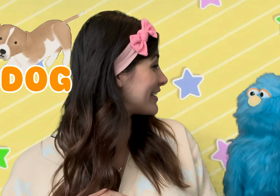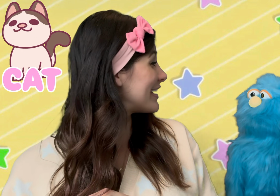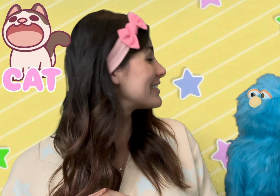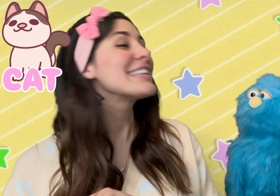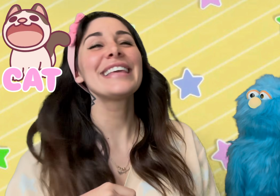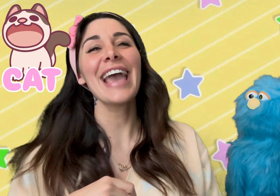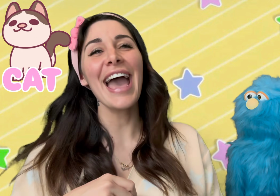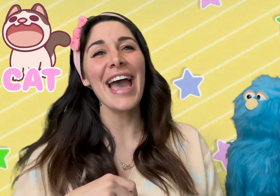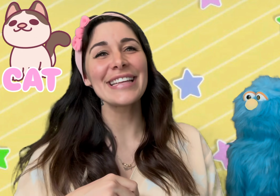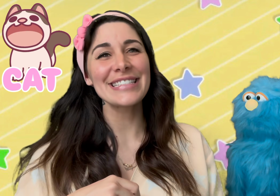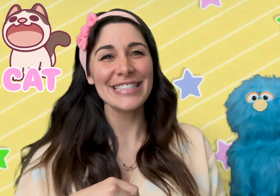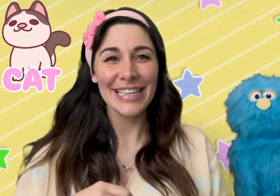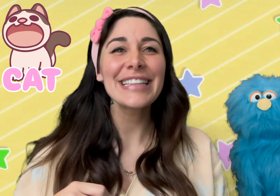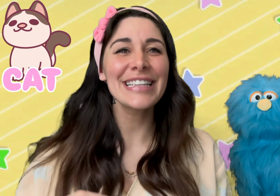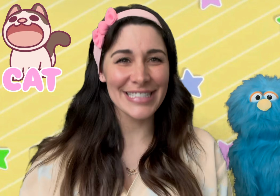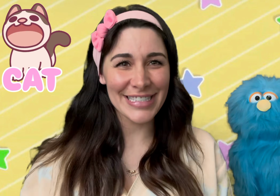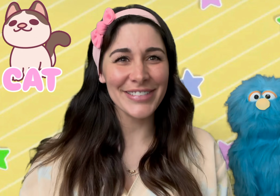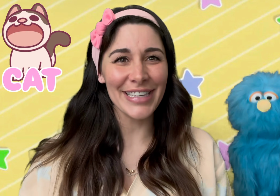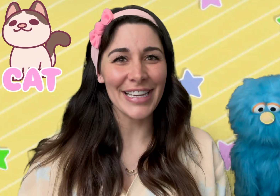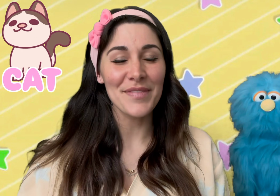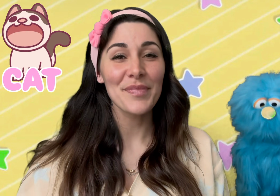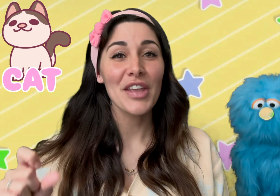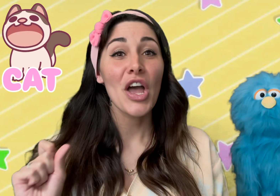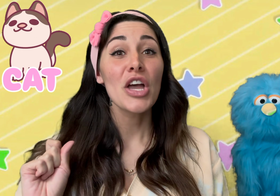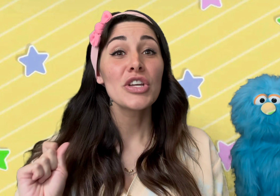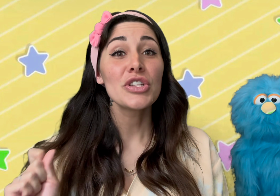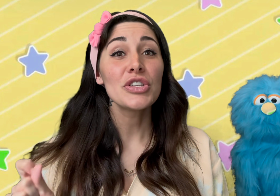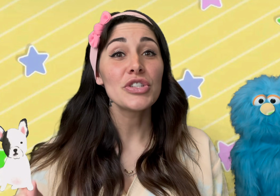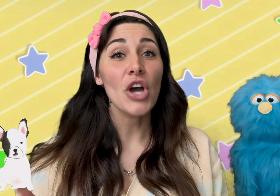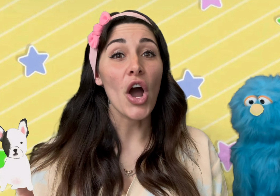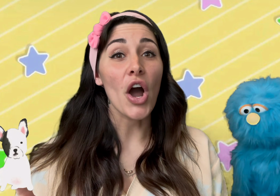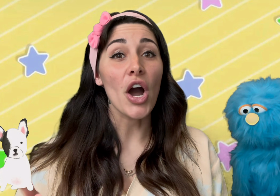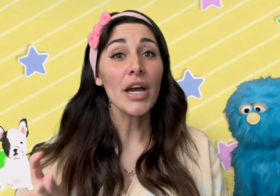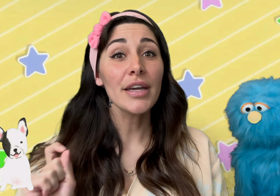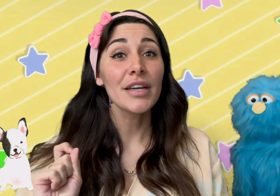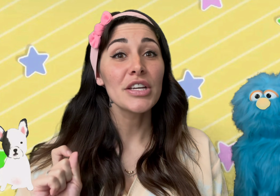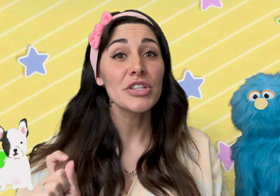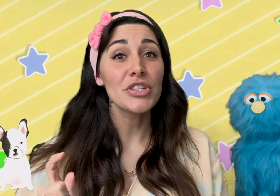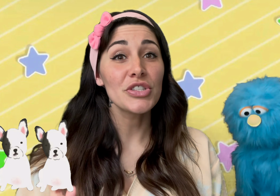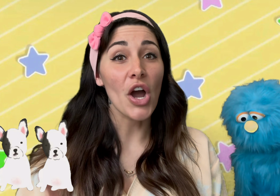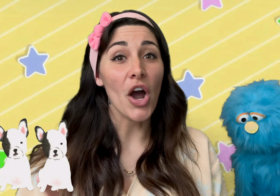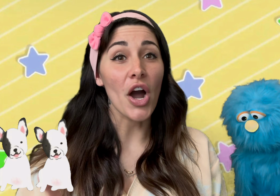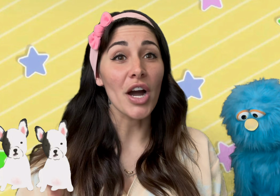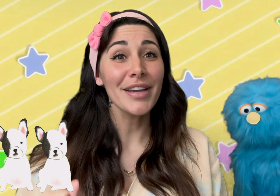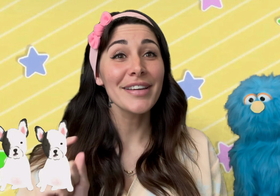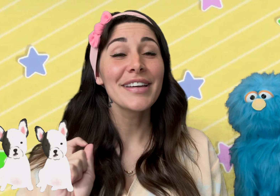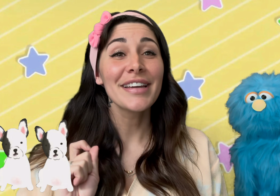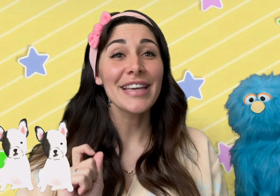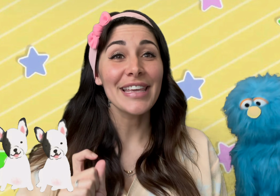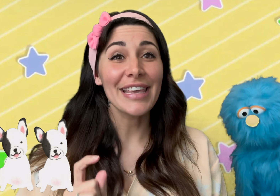Cats. cats. Let's do it. Dog, dog,